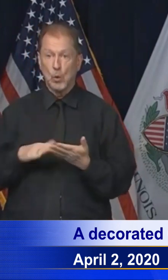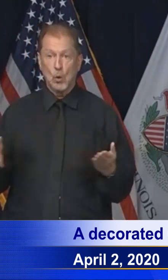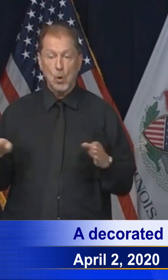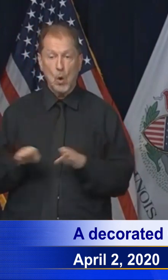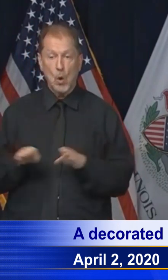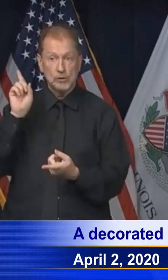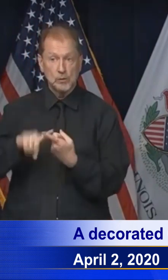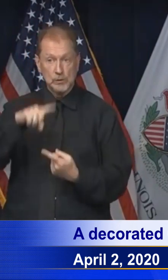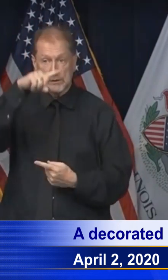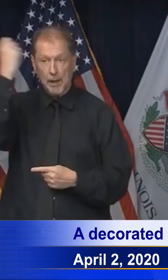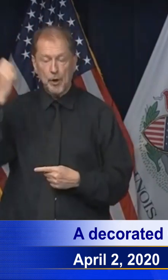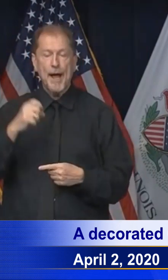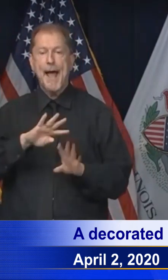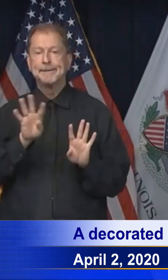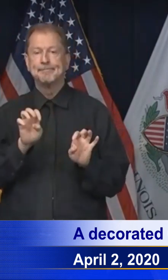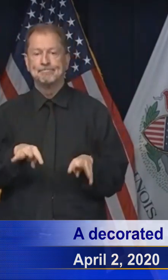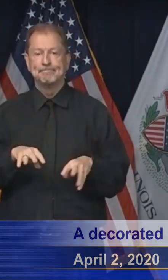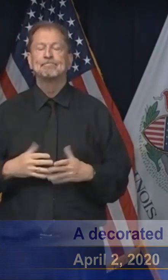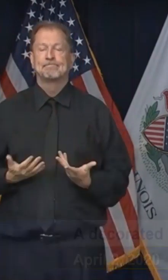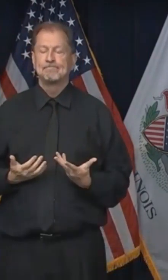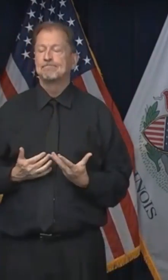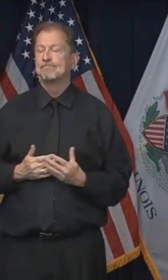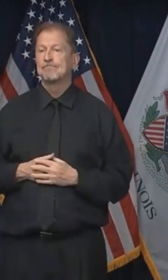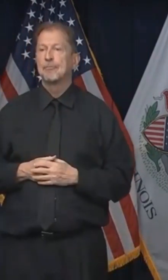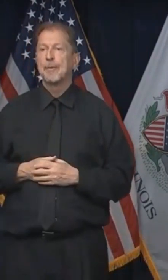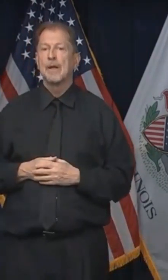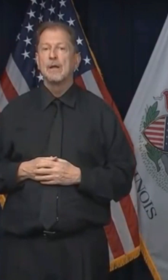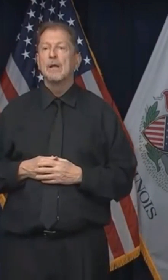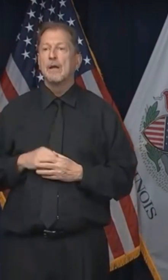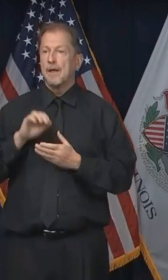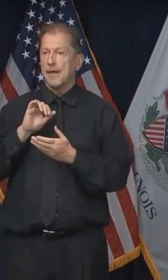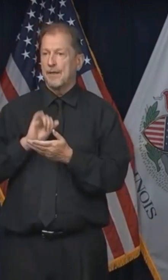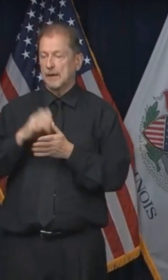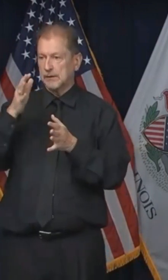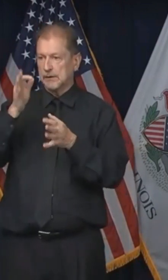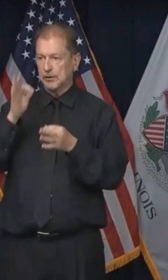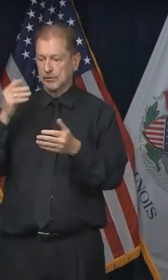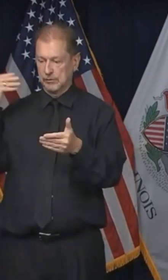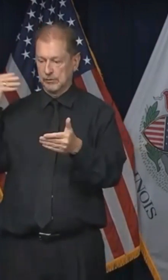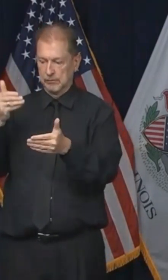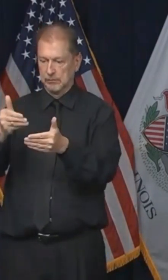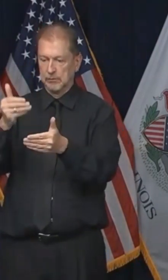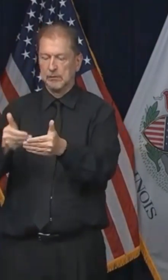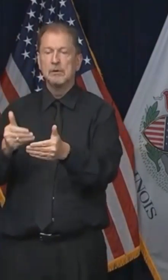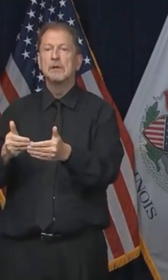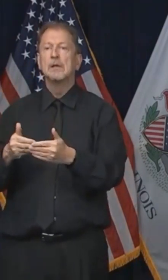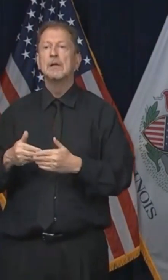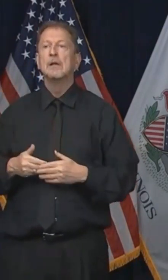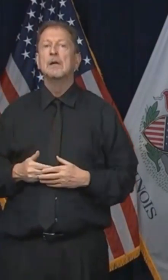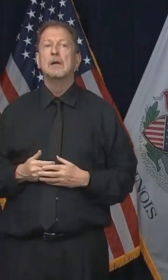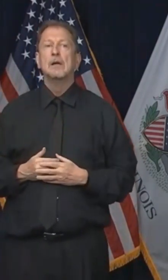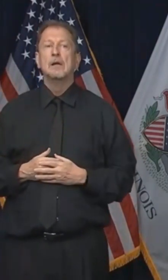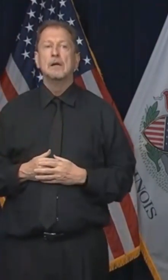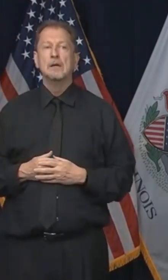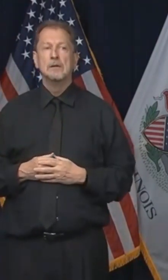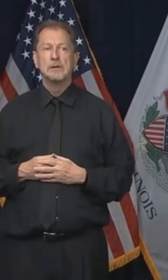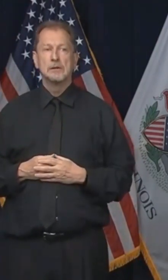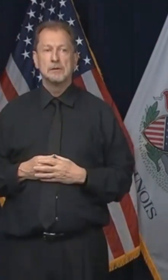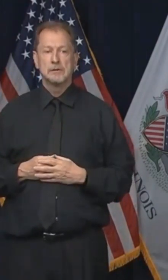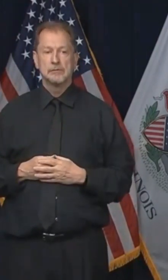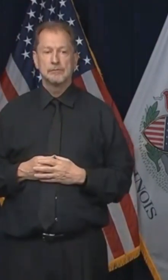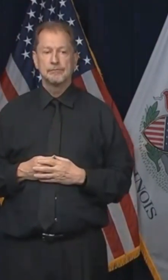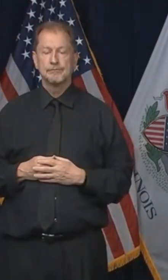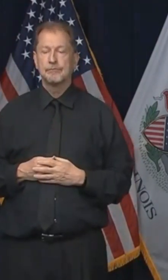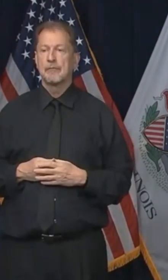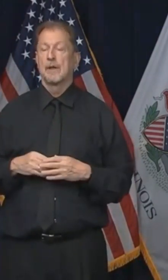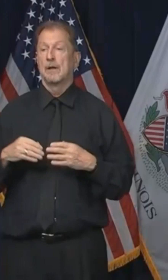Will school be canceled for the rest of the year is really a decision that will get made, as we get closer, as we get, hopefully,